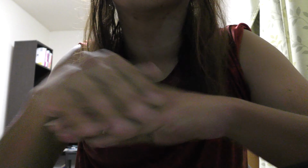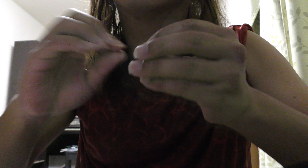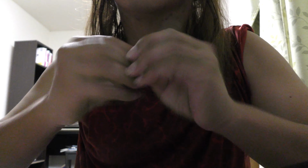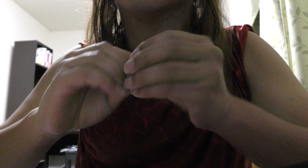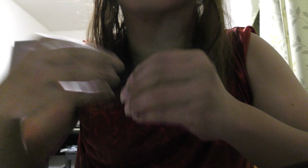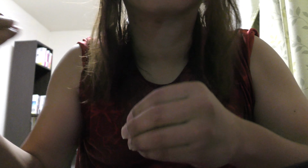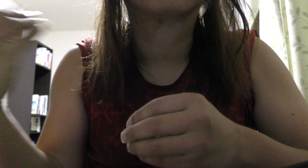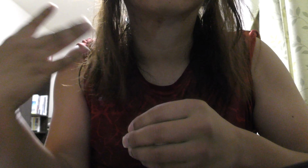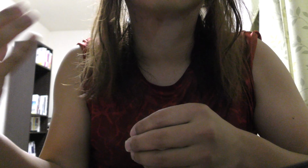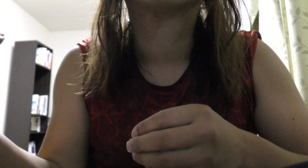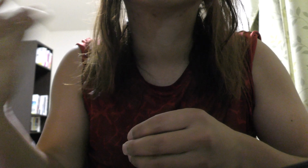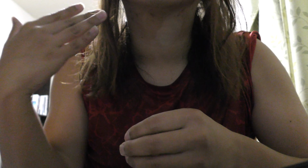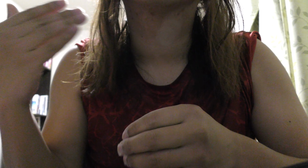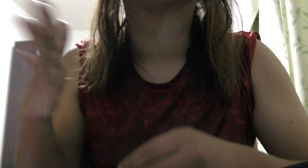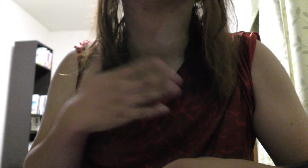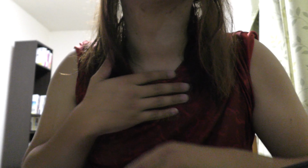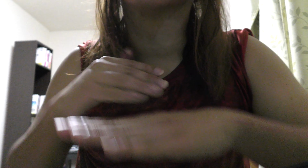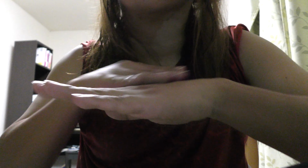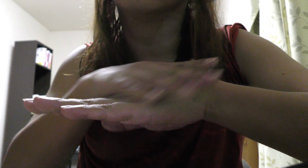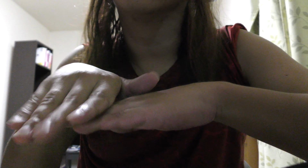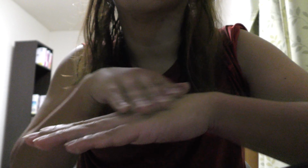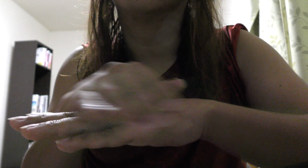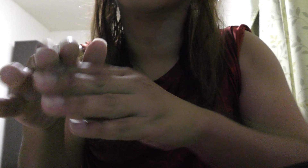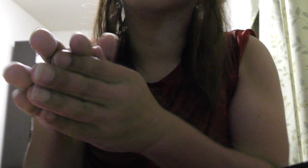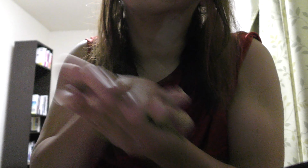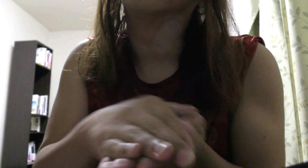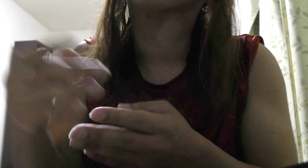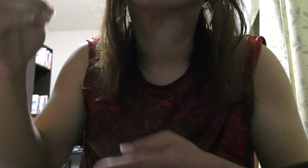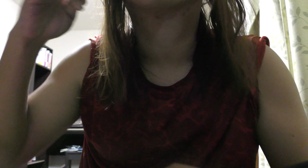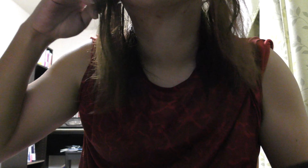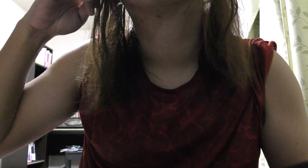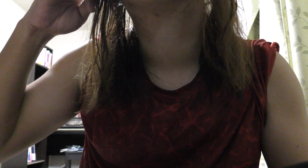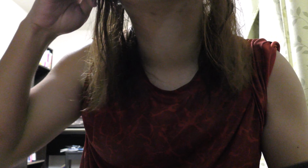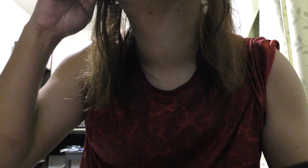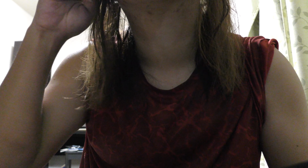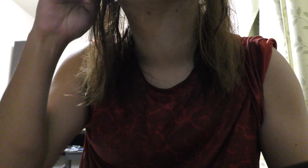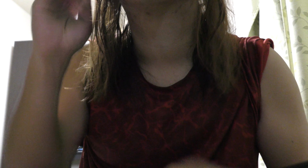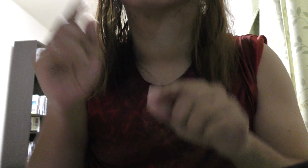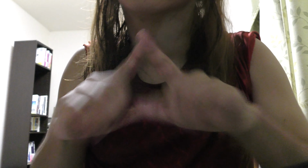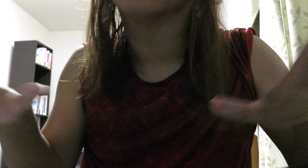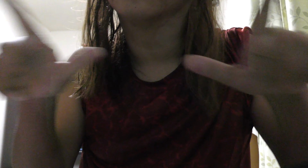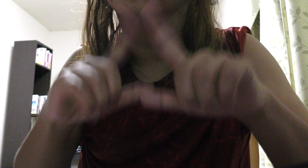I've gone Praise you for my love We will be right at this point